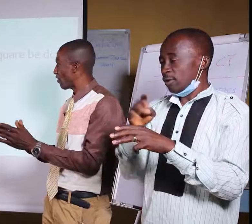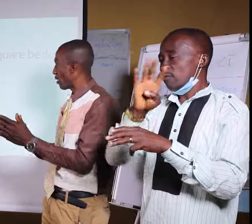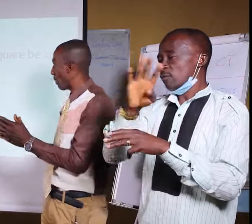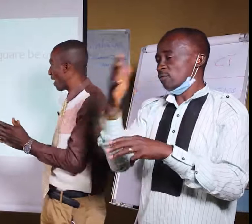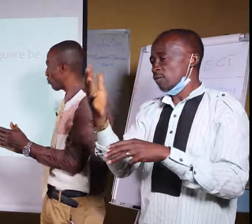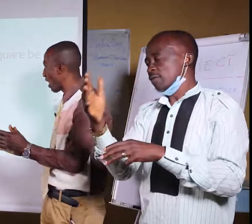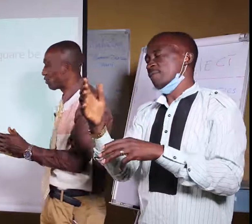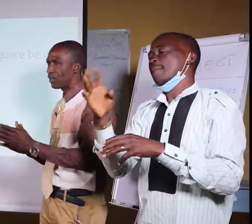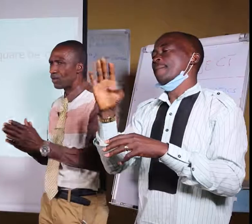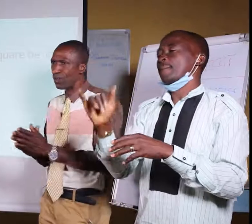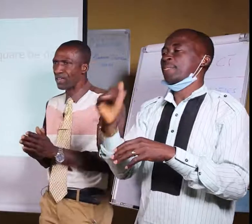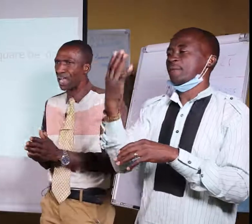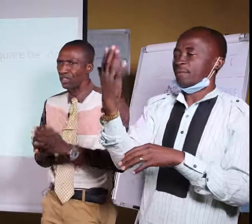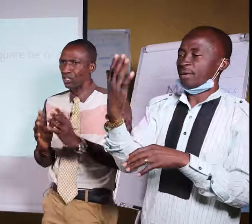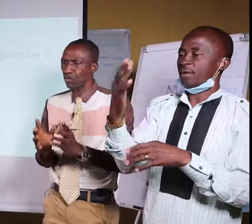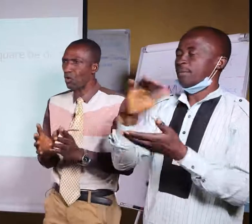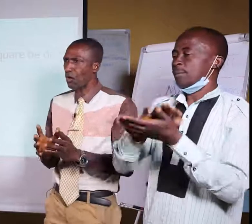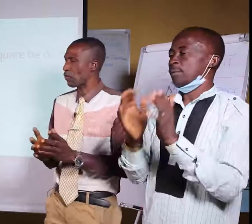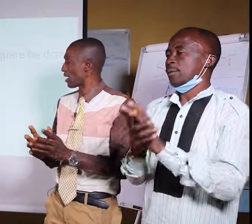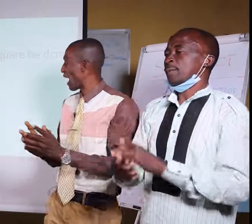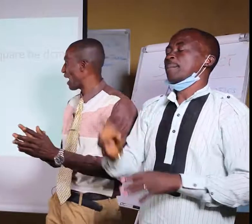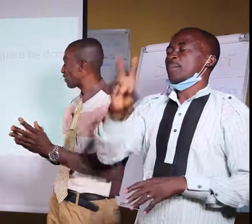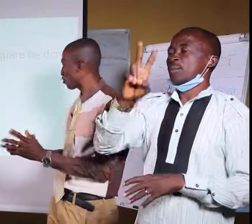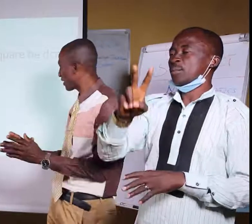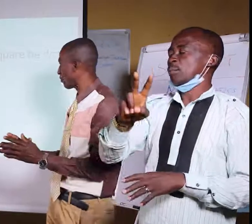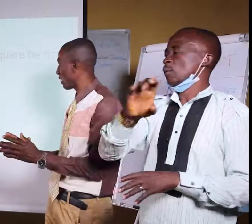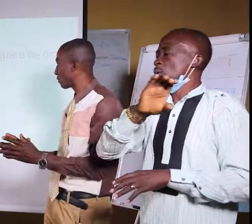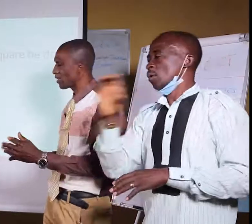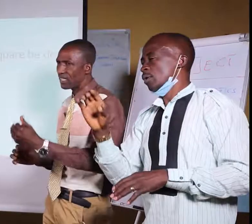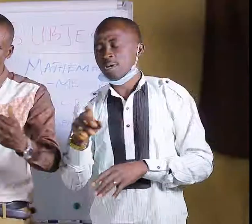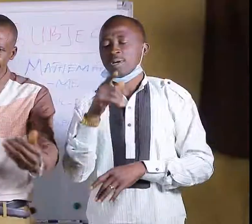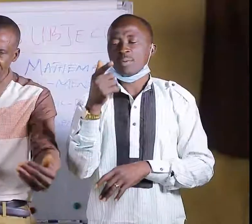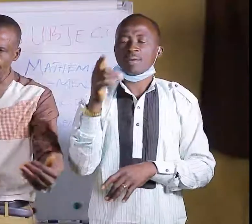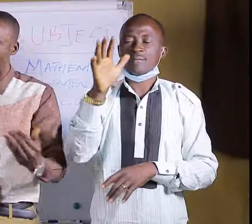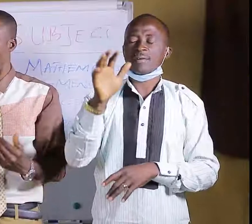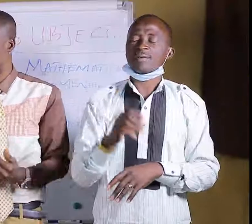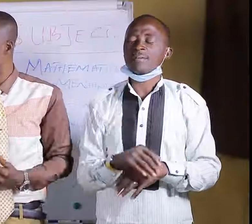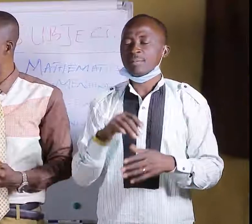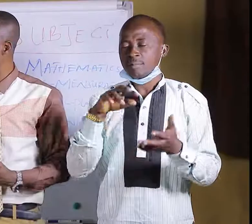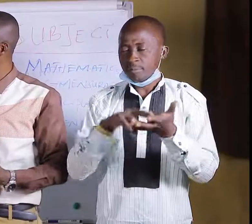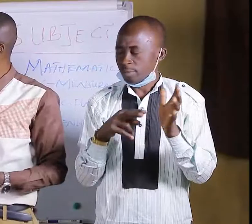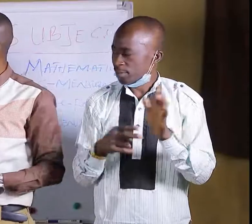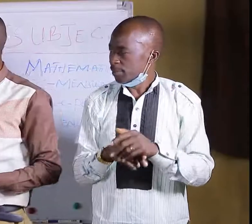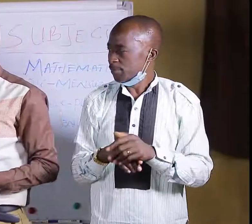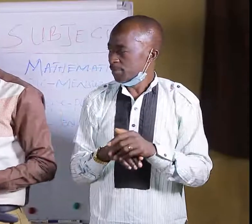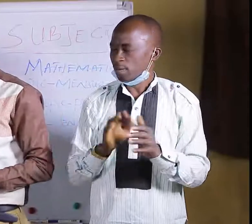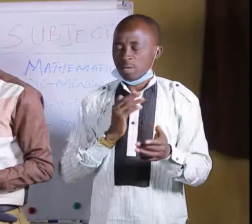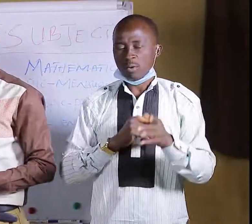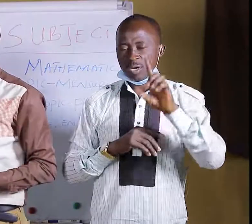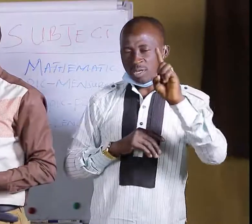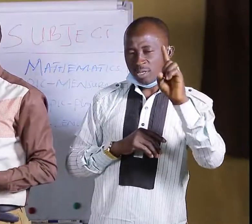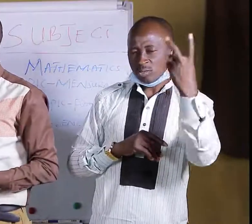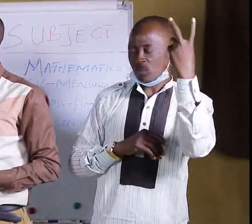45 by 5, you will get 225. This implies our D